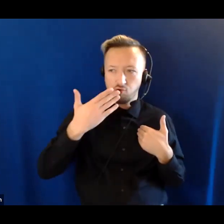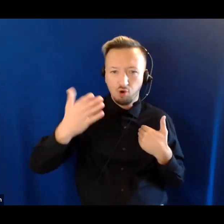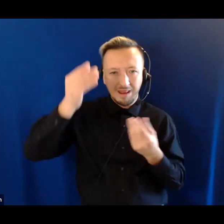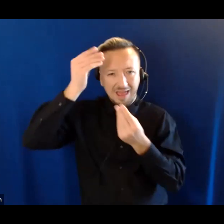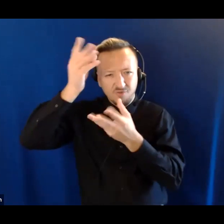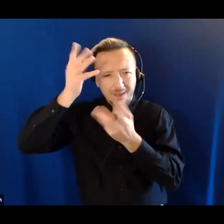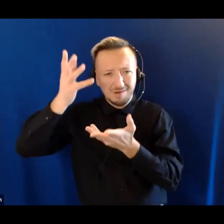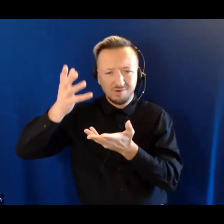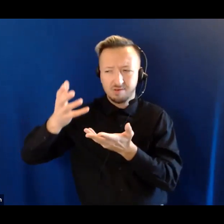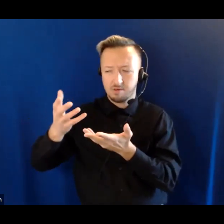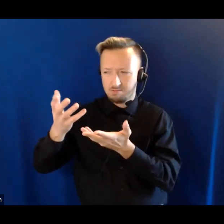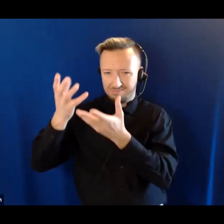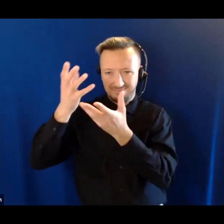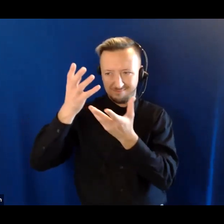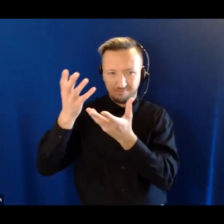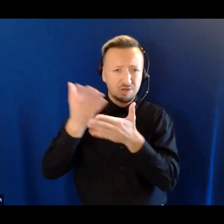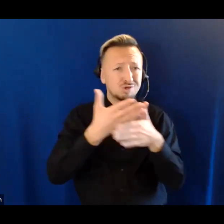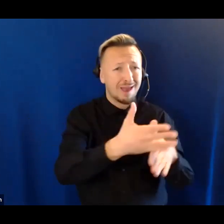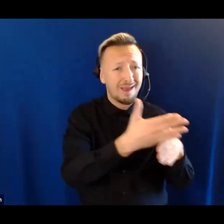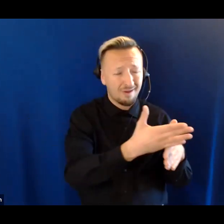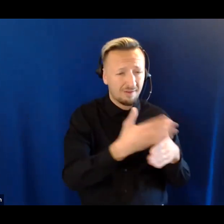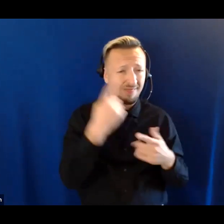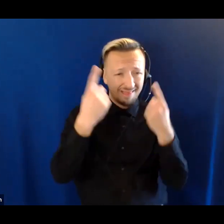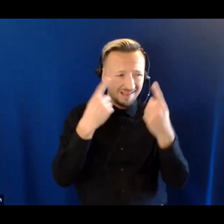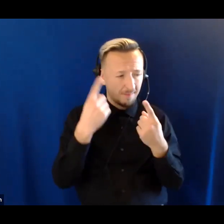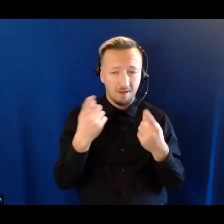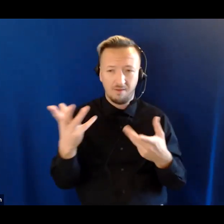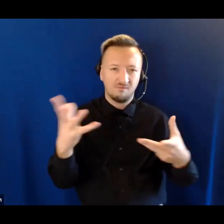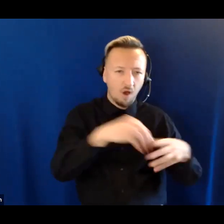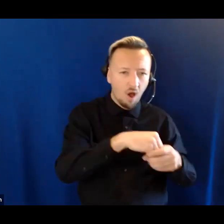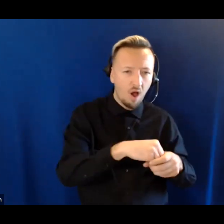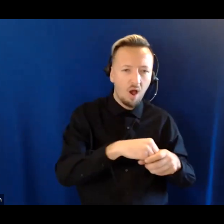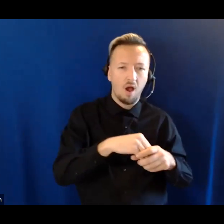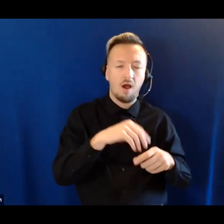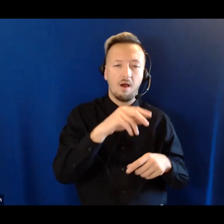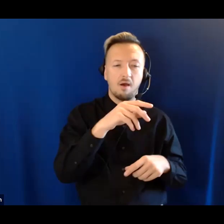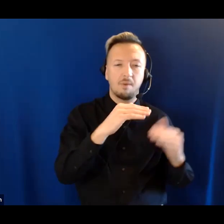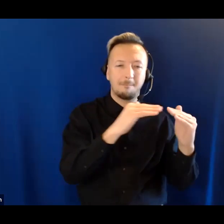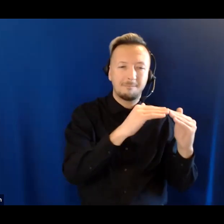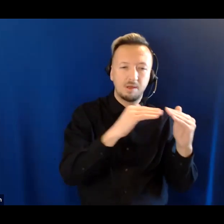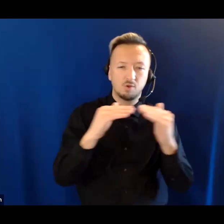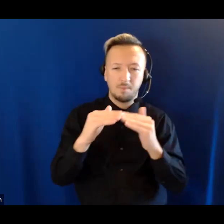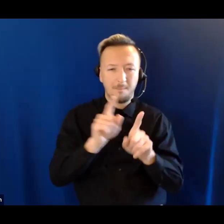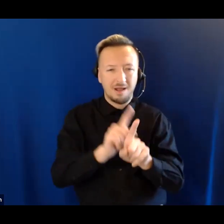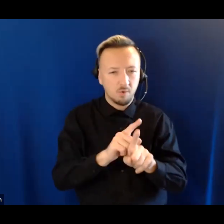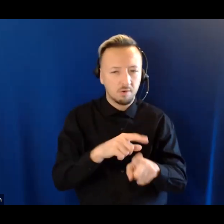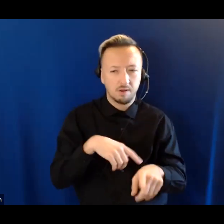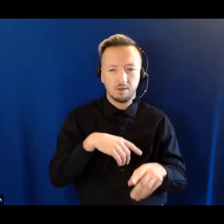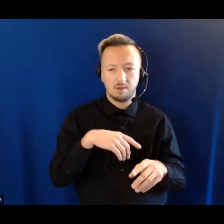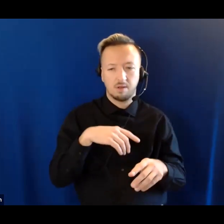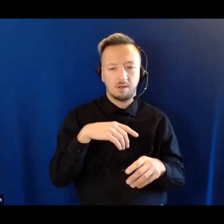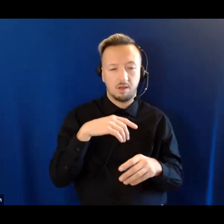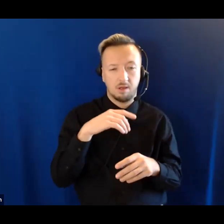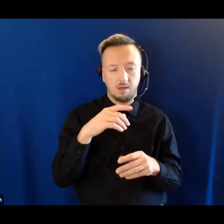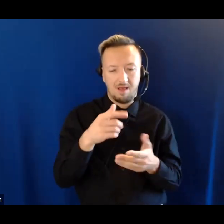that knowledge, getting into opportunities like the peer-to-peer mentoring to be able to give back and help, new leaders